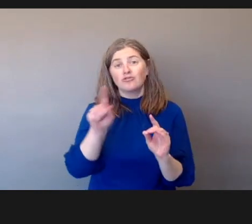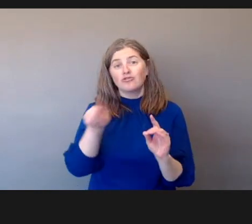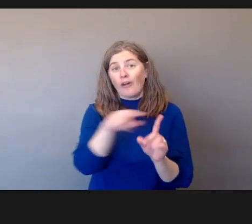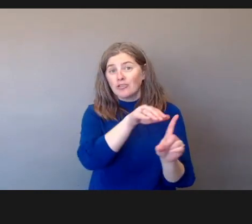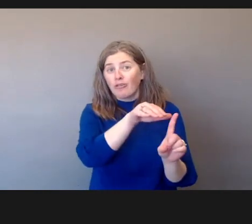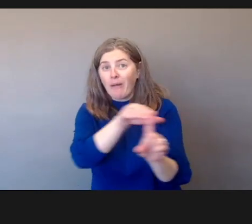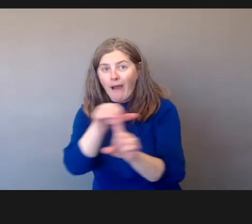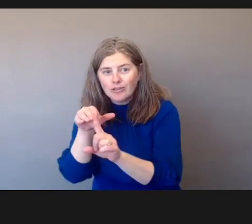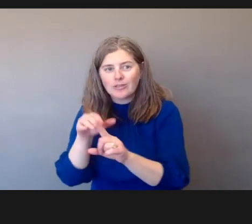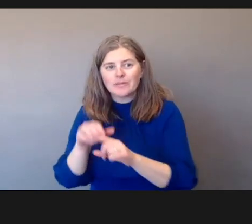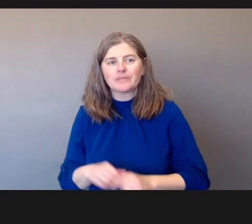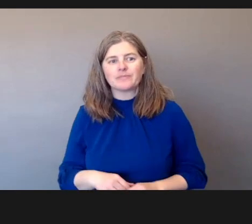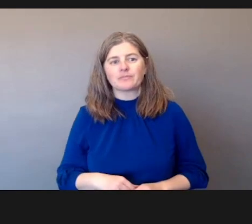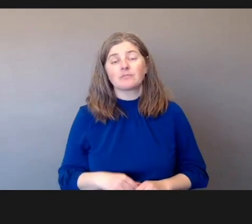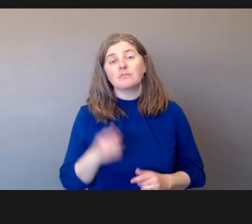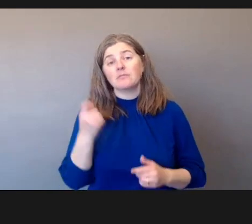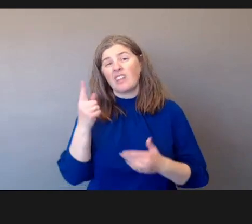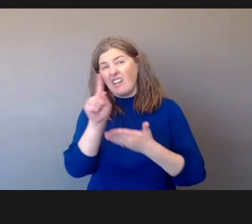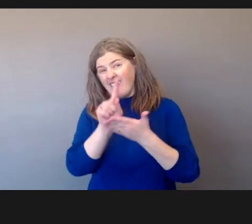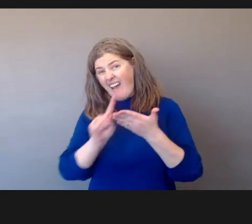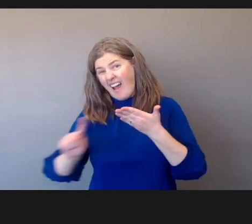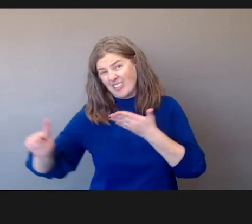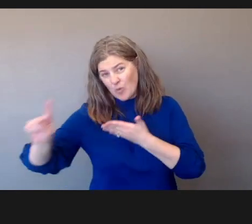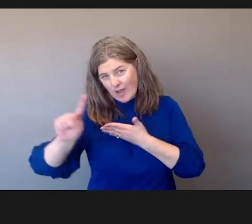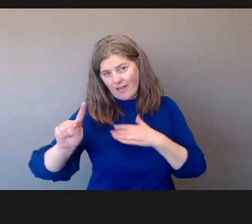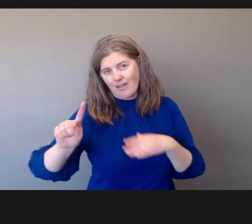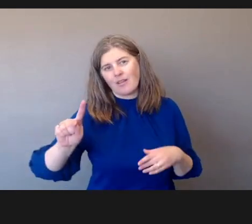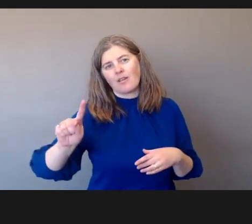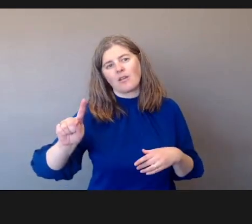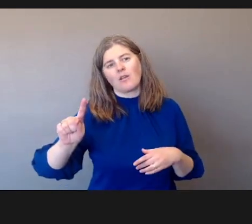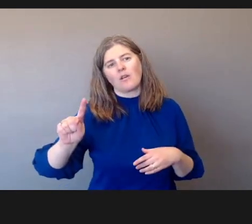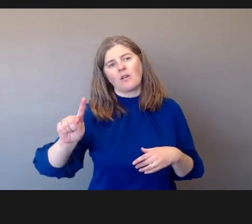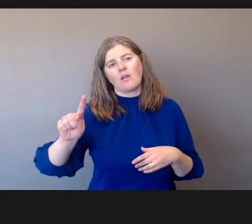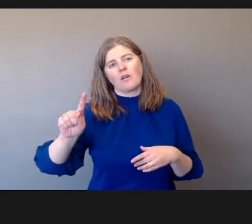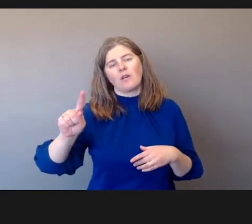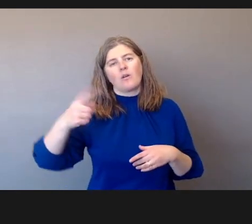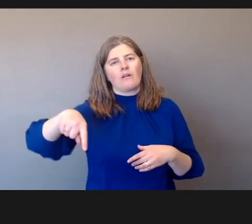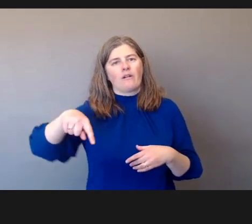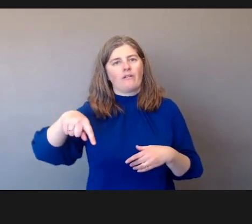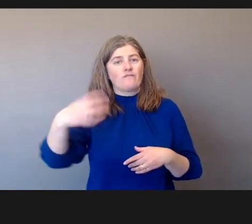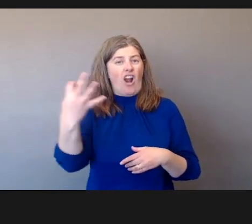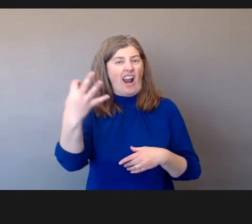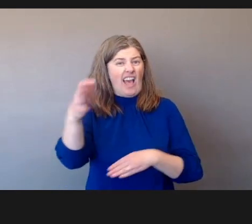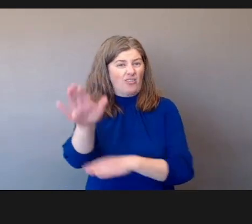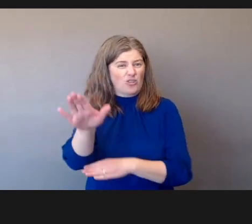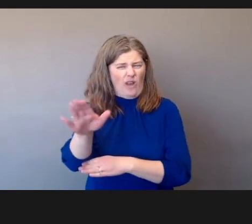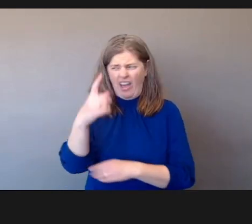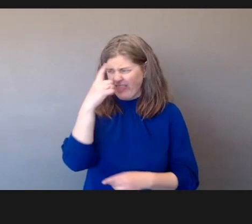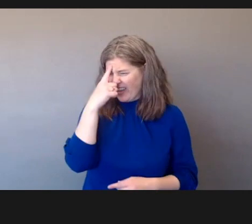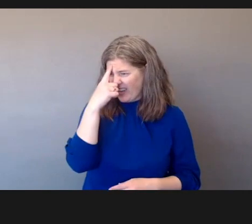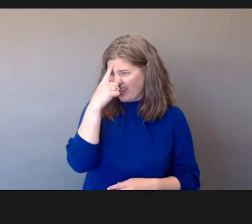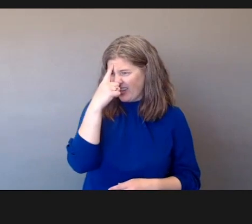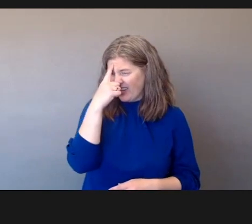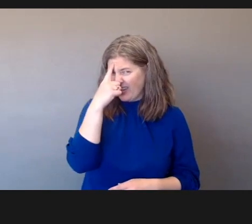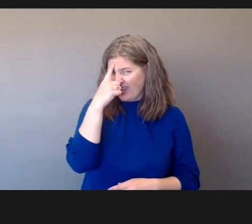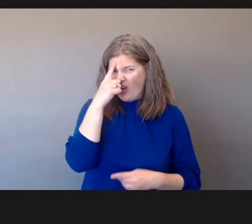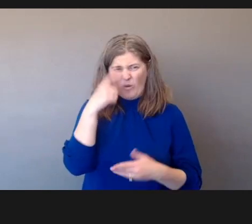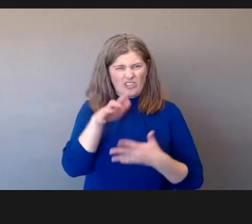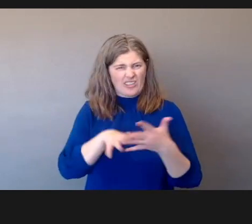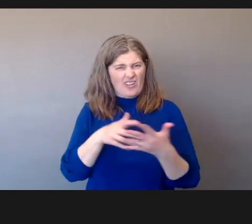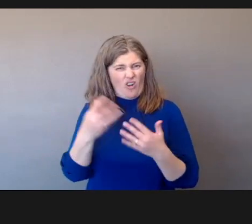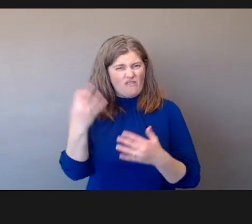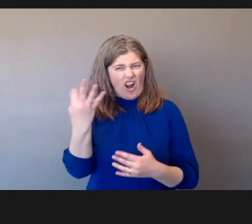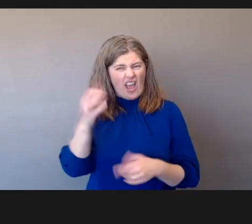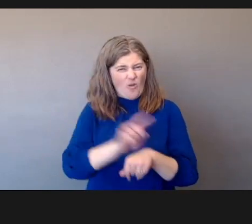reminder that next week we will be doing this on Friday afternoon. I think we're scheduled for Friday at